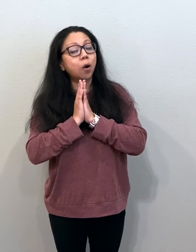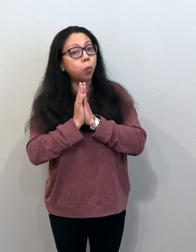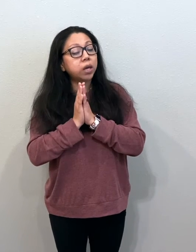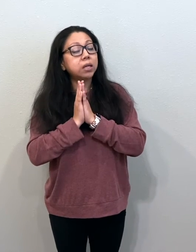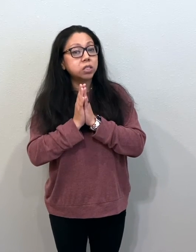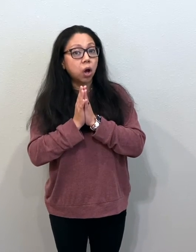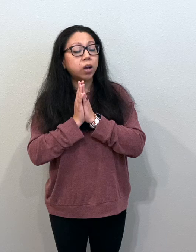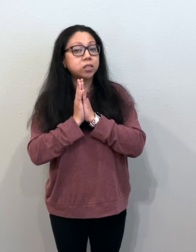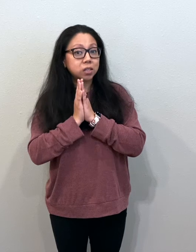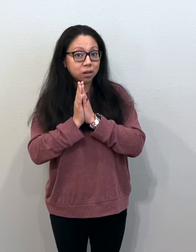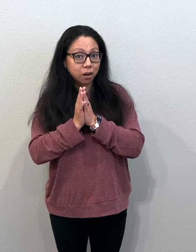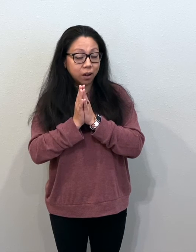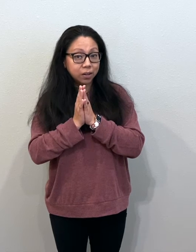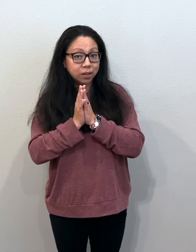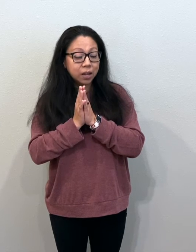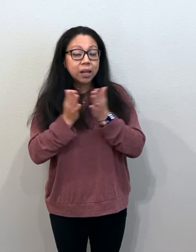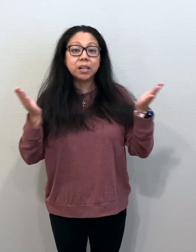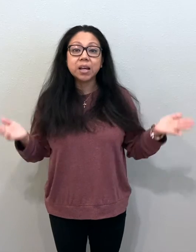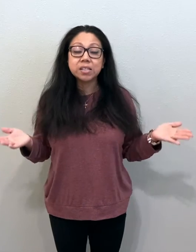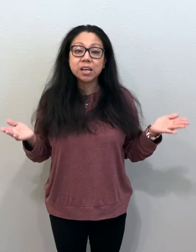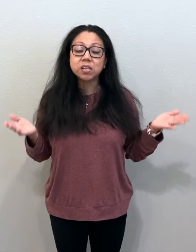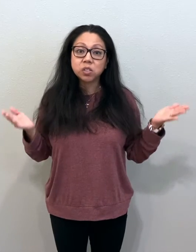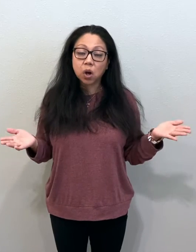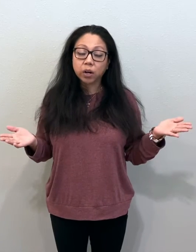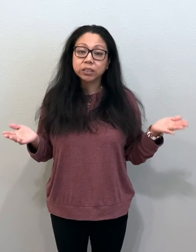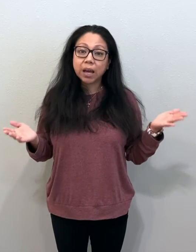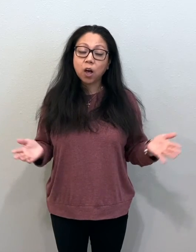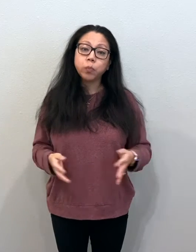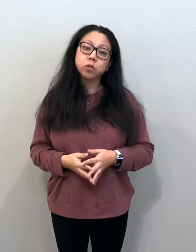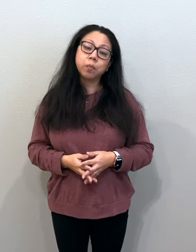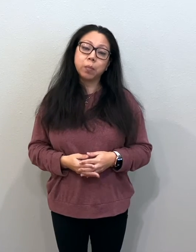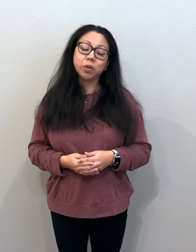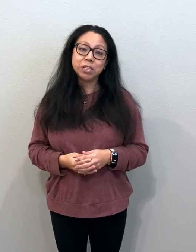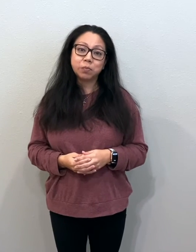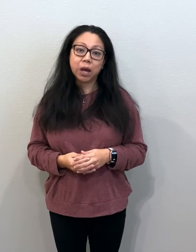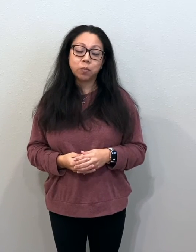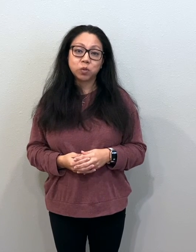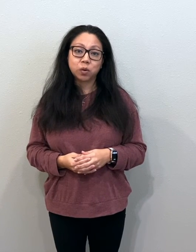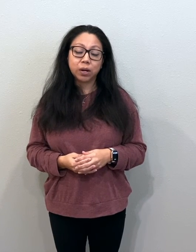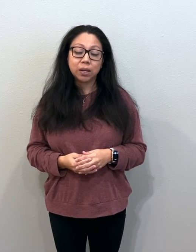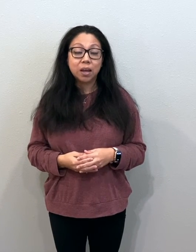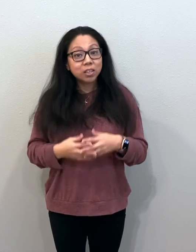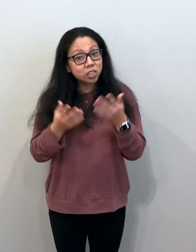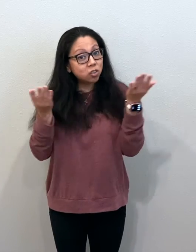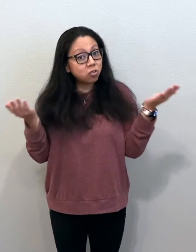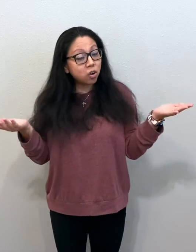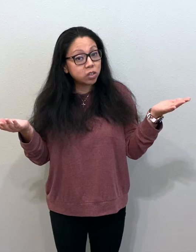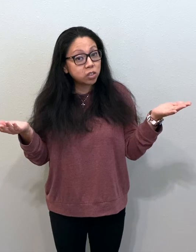we talk to God. Let's sing a song to help us remember this Bible story. Do you know the song,